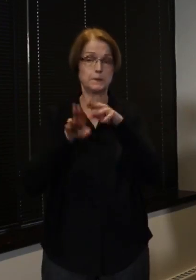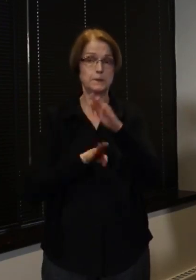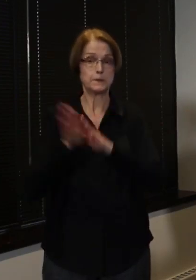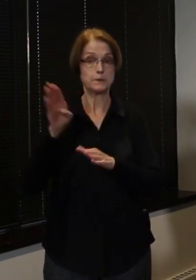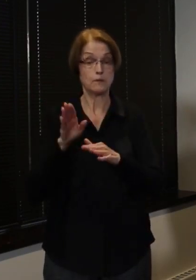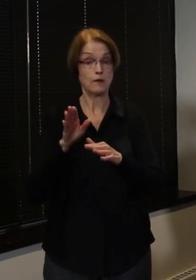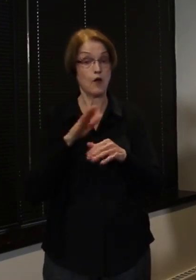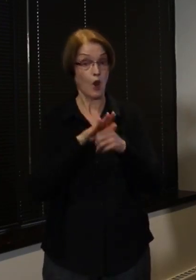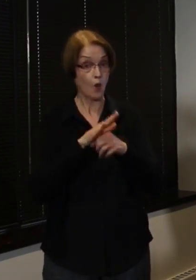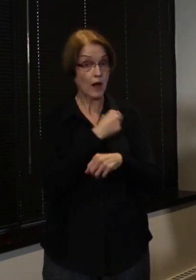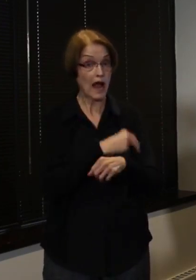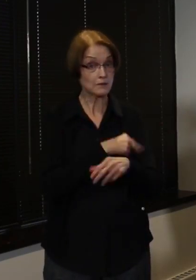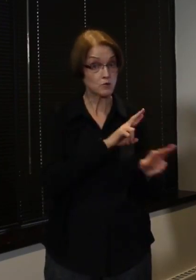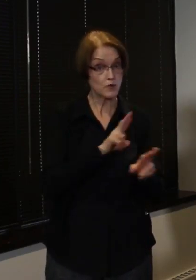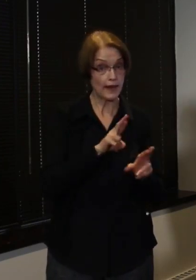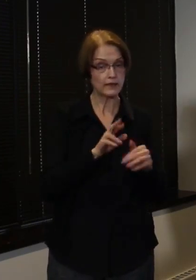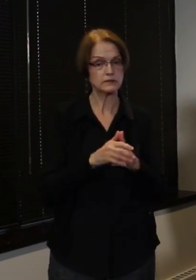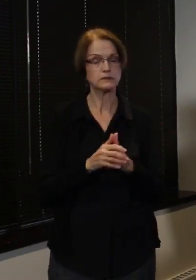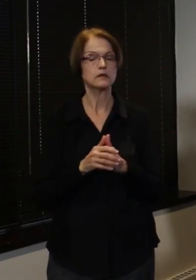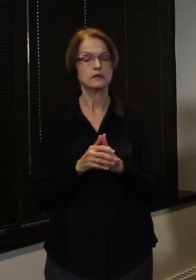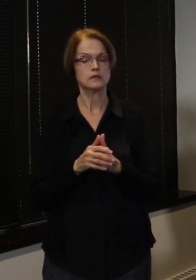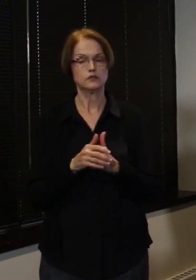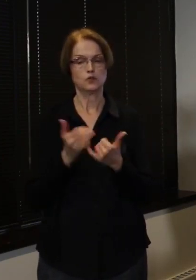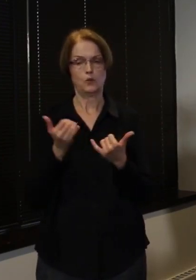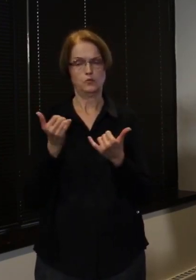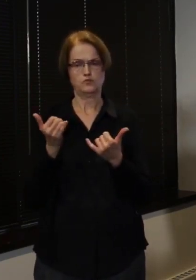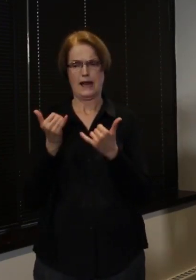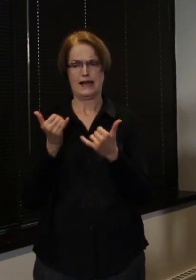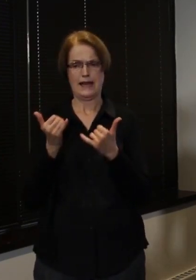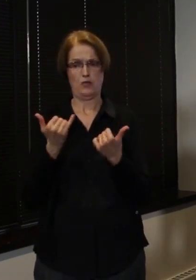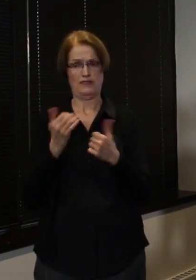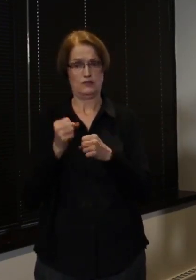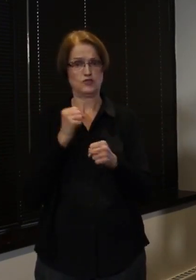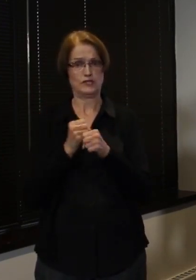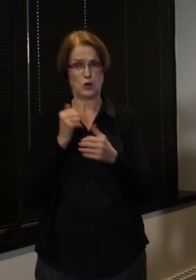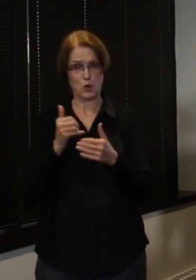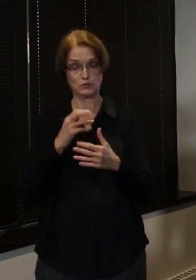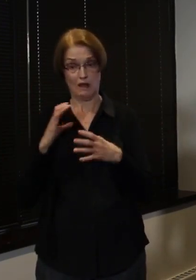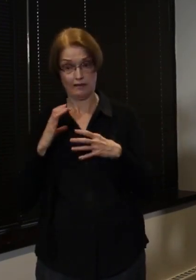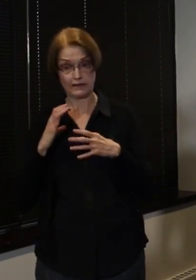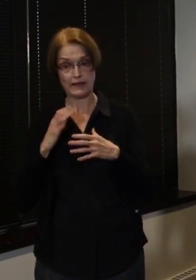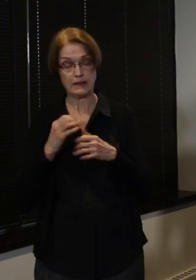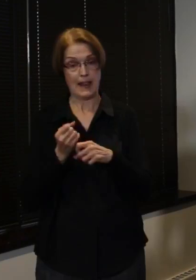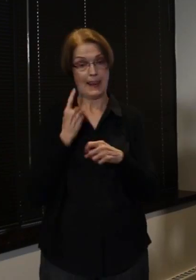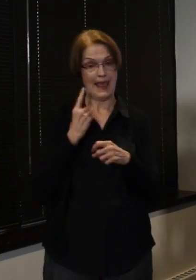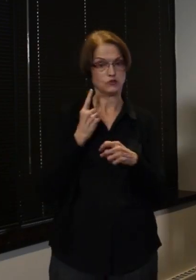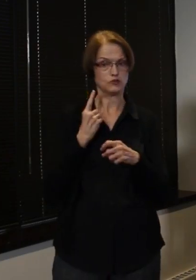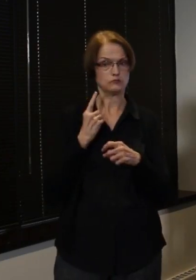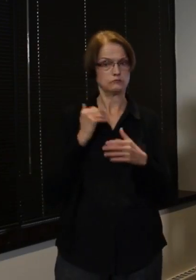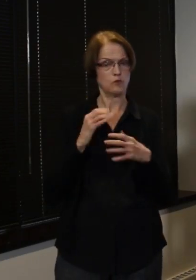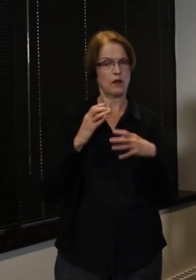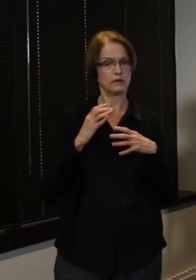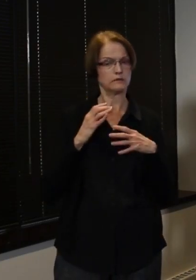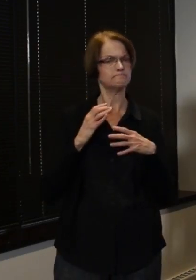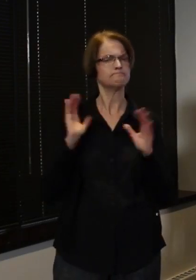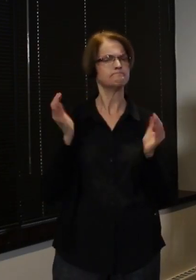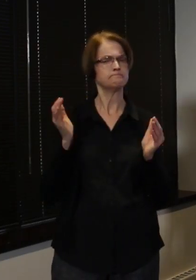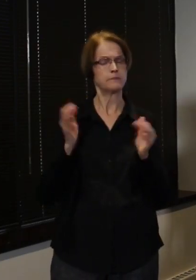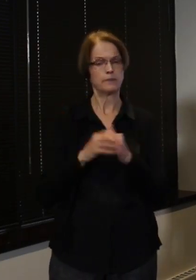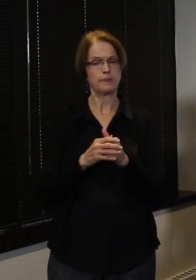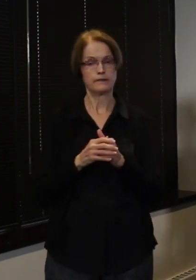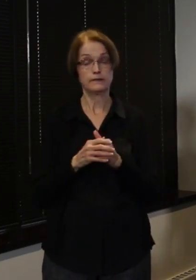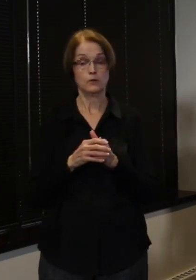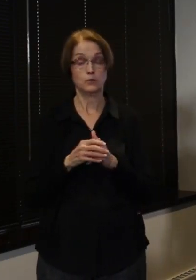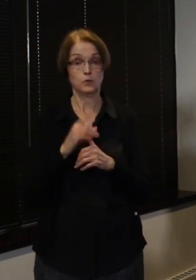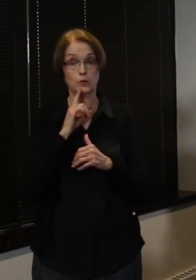capacity now compare with the normal season? Yeah, so I will tell you that our capacity now